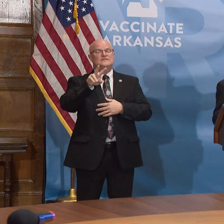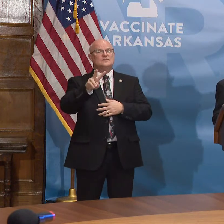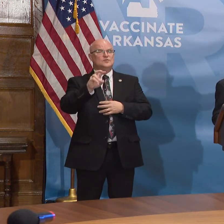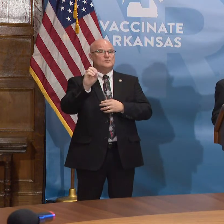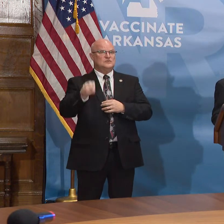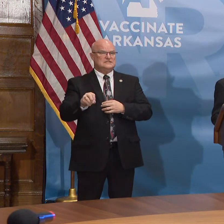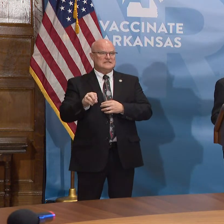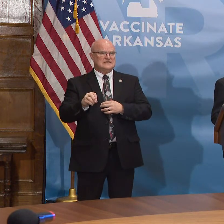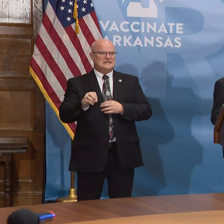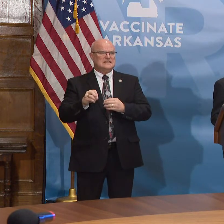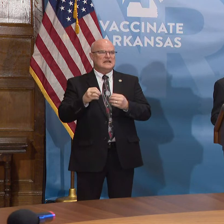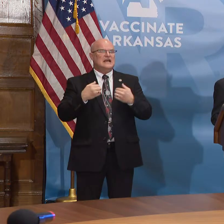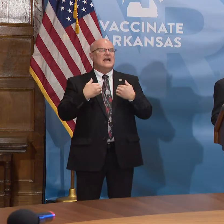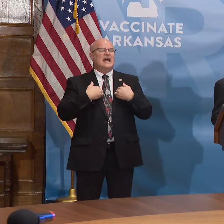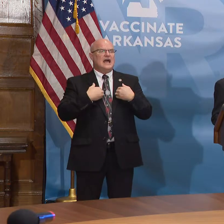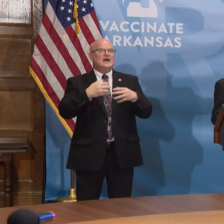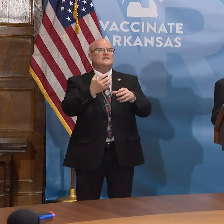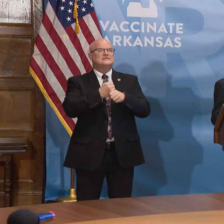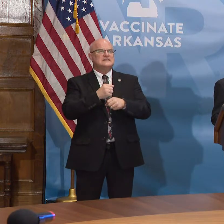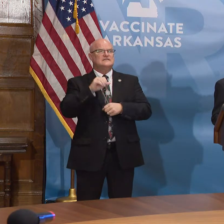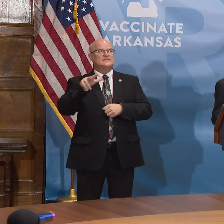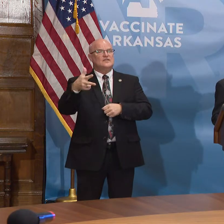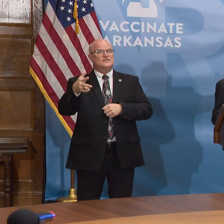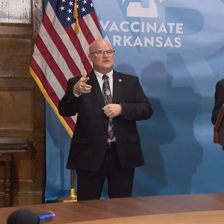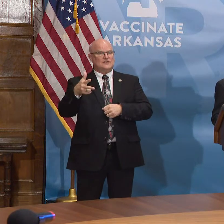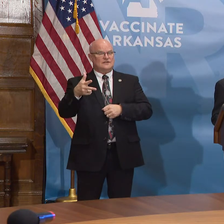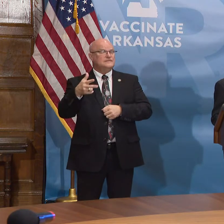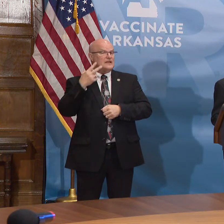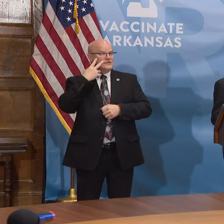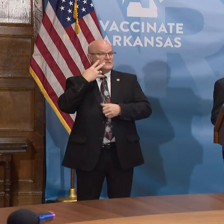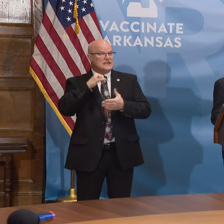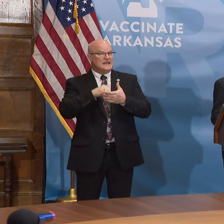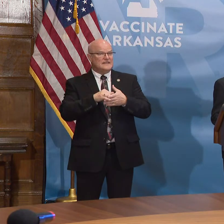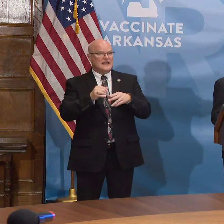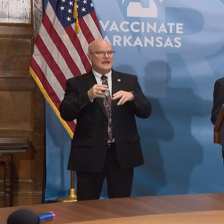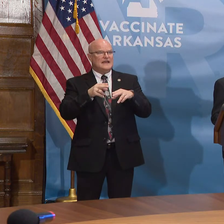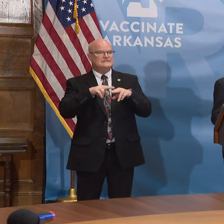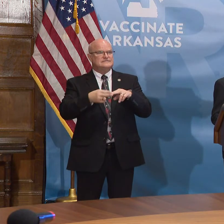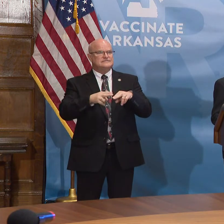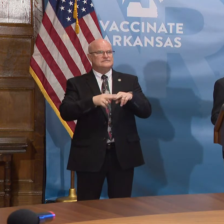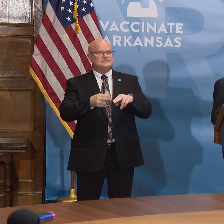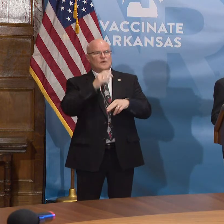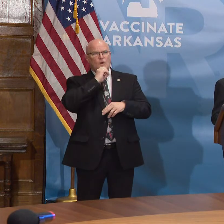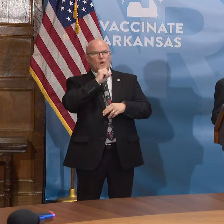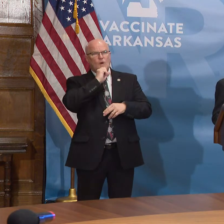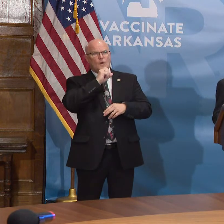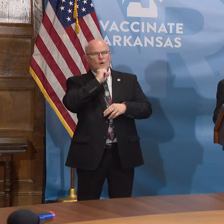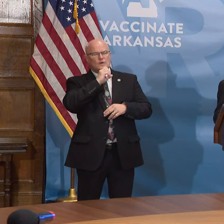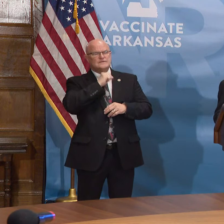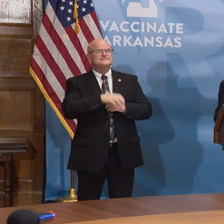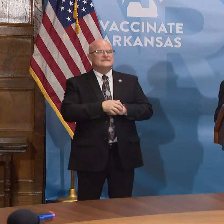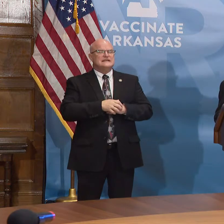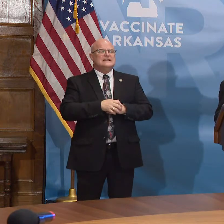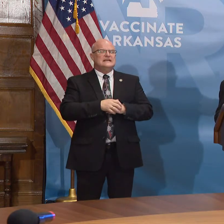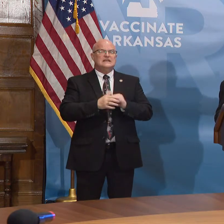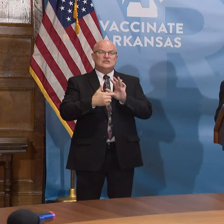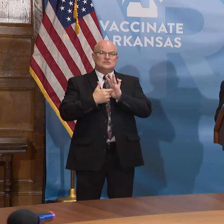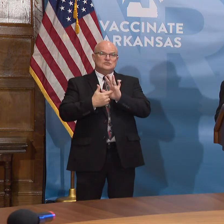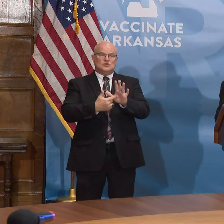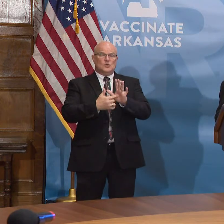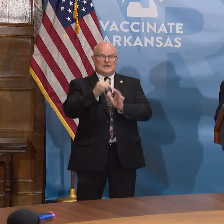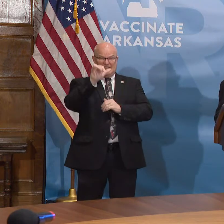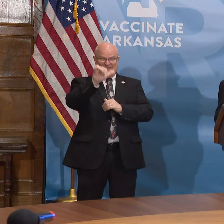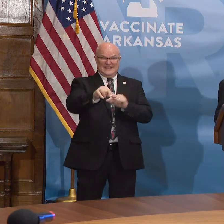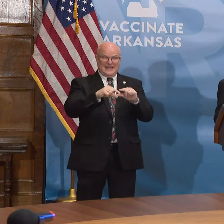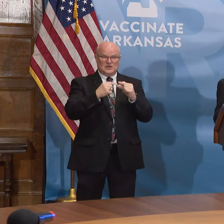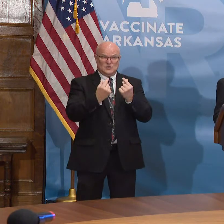a little bit more than that, have received a booster dose. And you can see that decreasing over the age group. It's pointing out that those